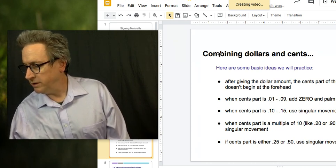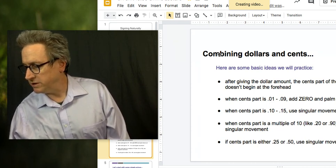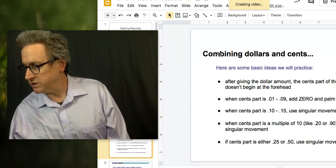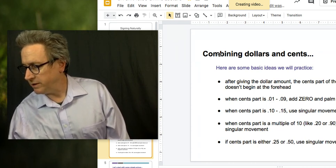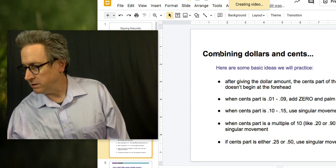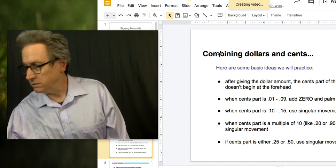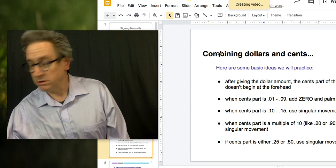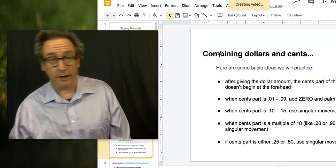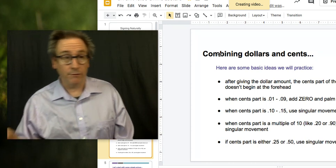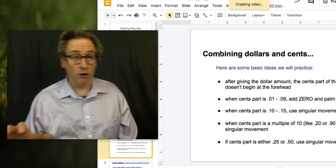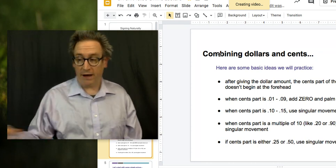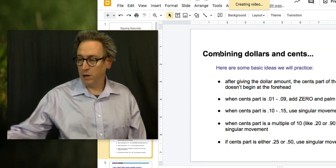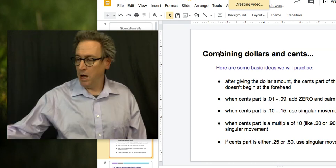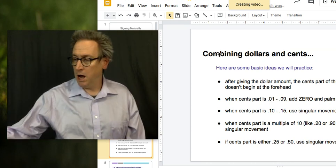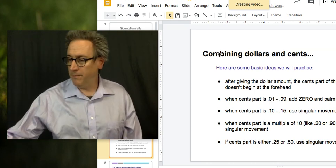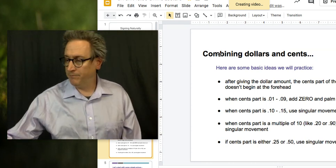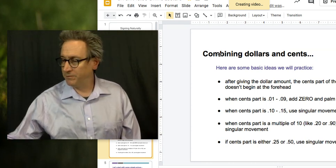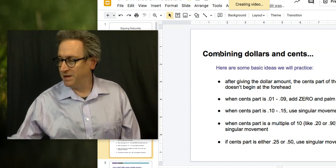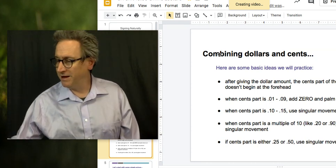Too many things going on. Sorry. Okay.